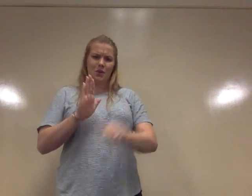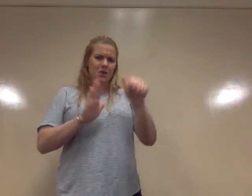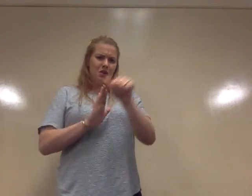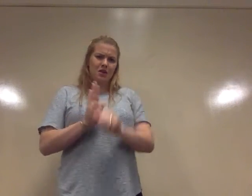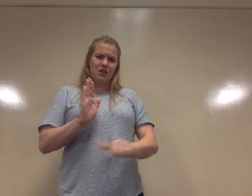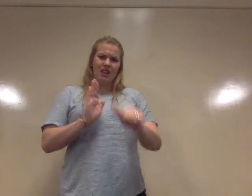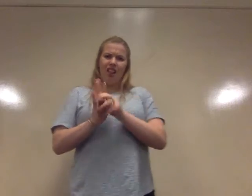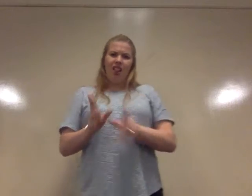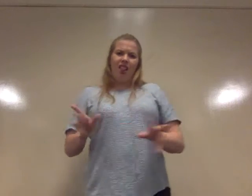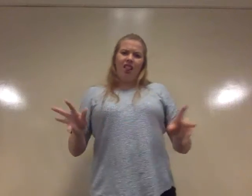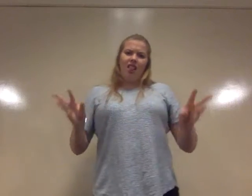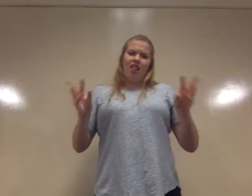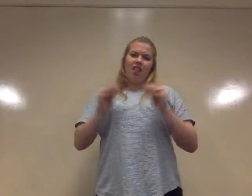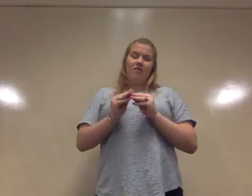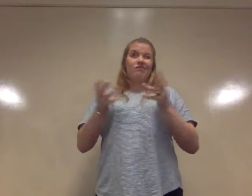of nearly $50 billion.